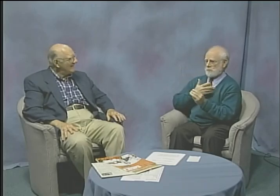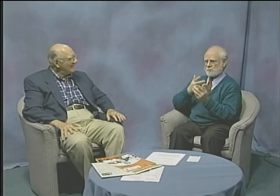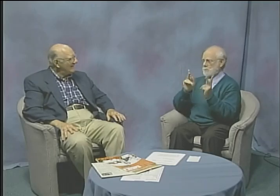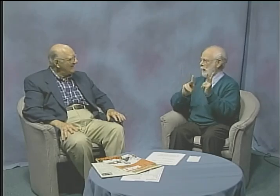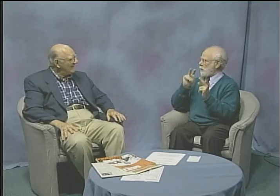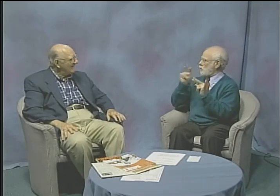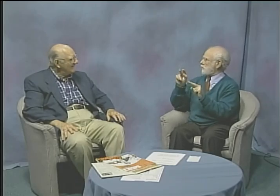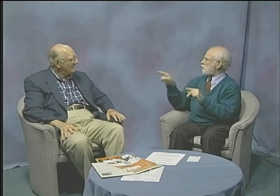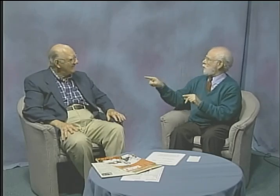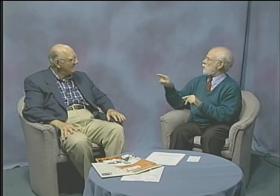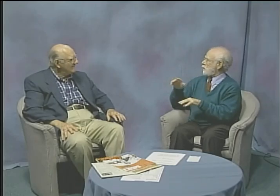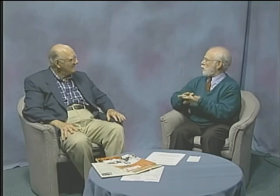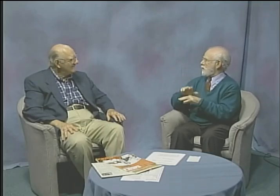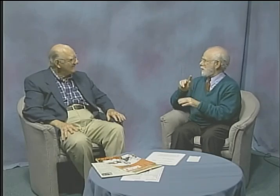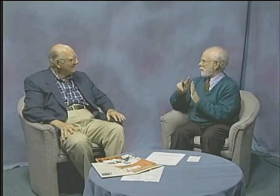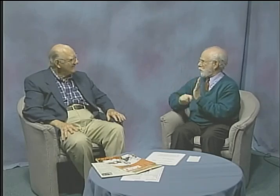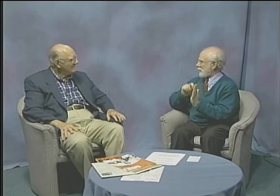share with our viewers?